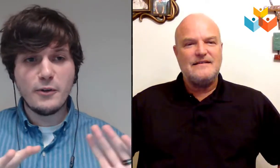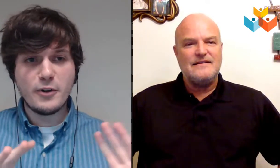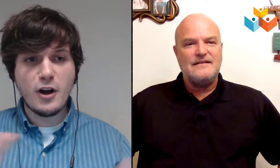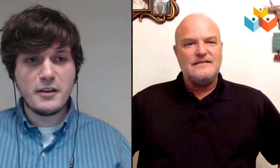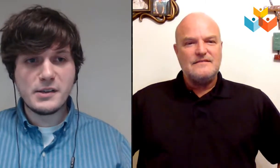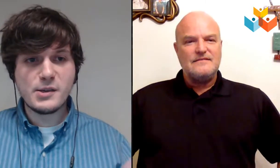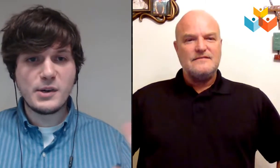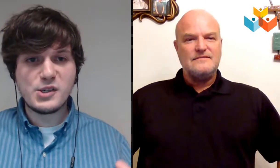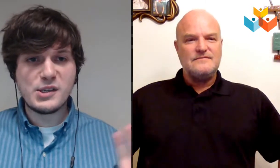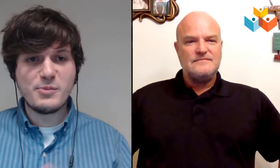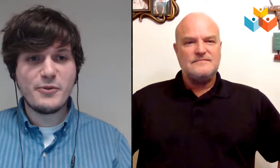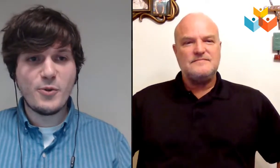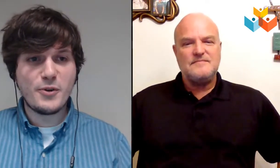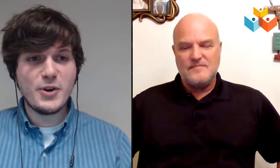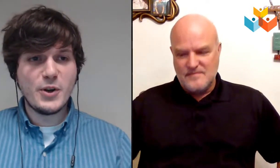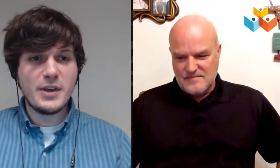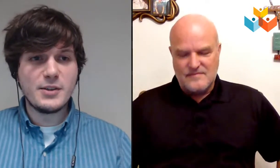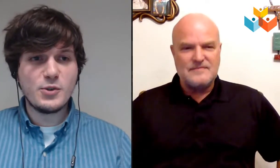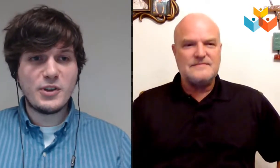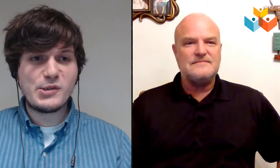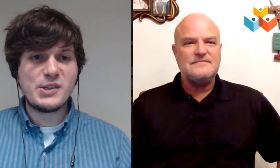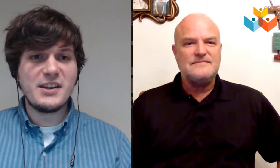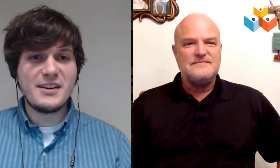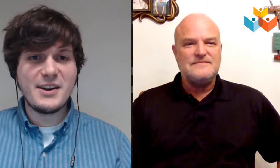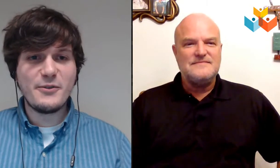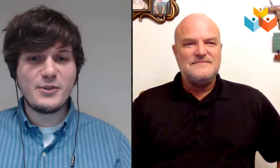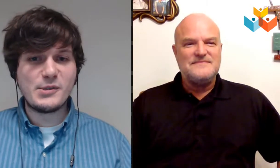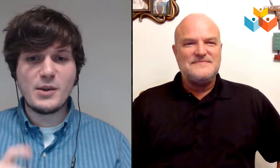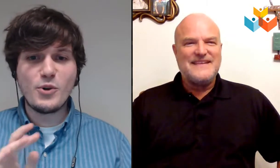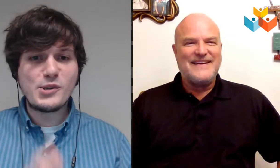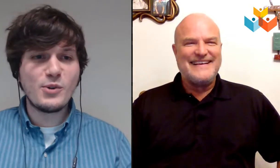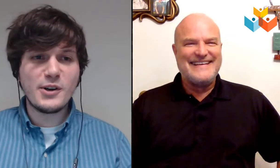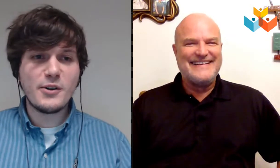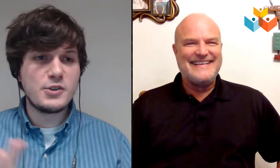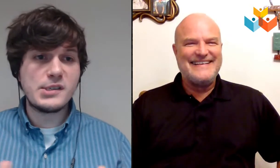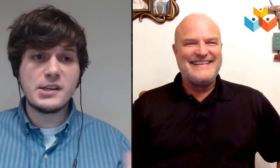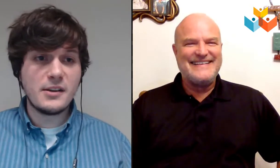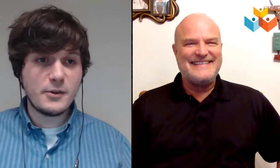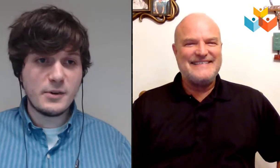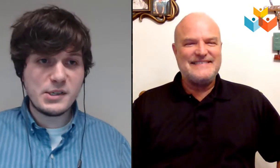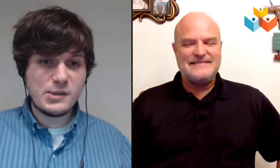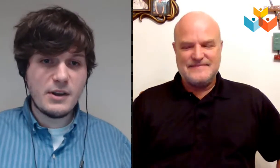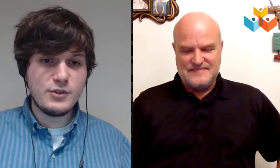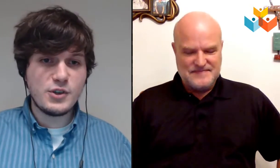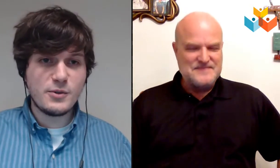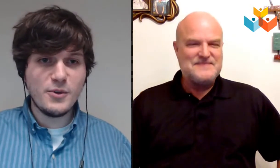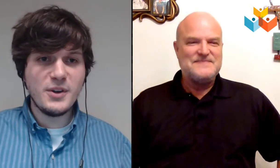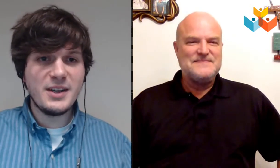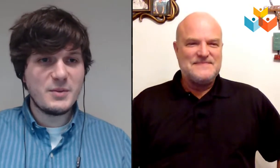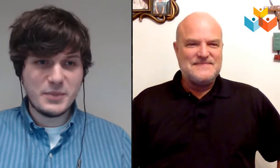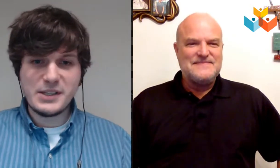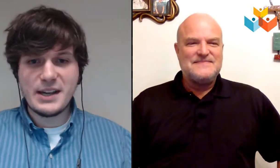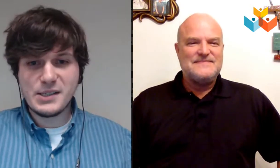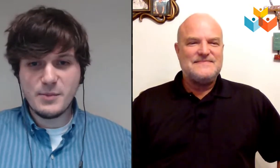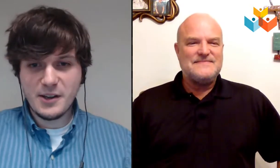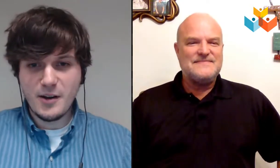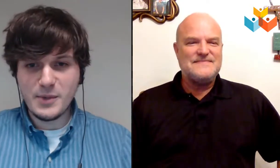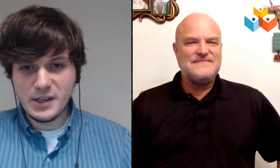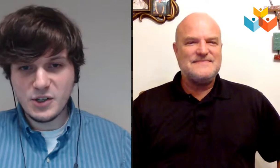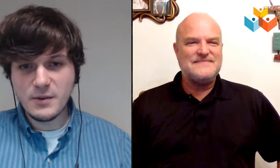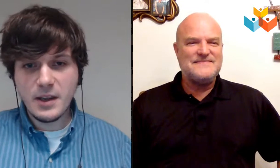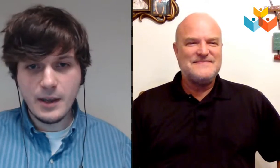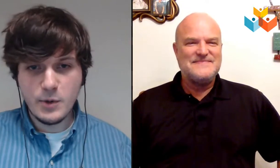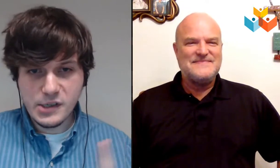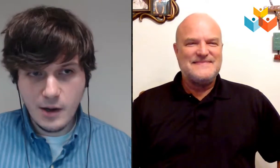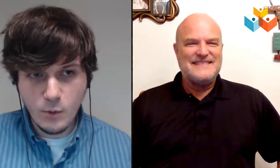another call for audience questions before we get too close to the end here. If there's any words you want to know or just any other questions you have in general, please ask them in the